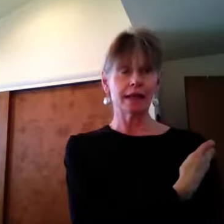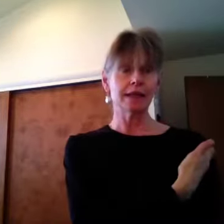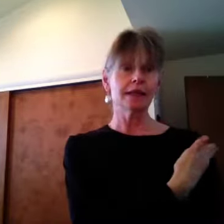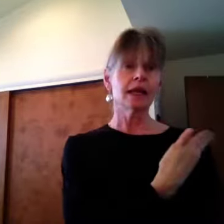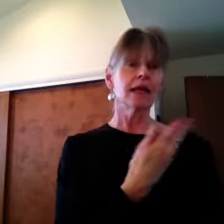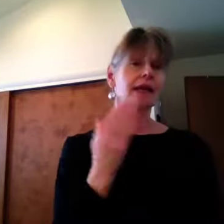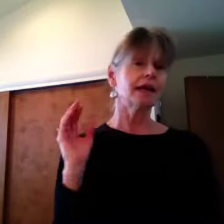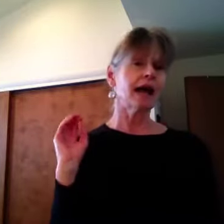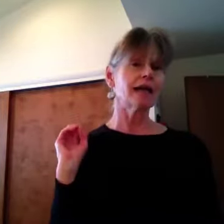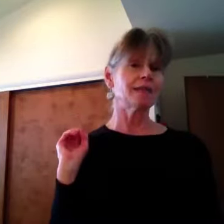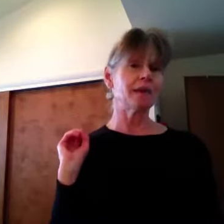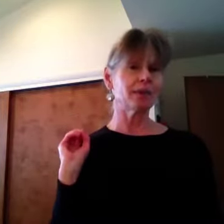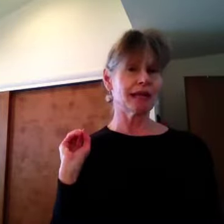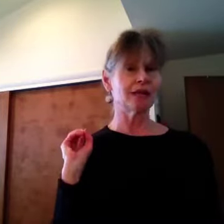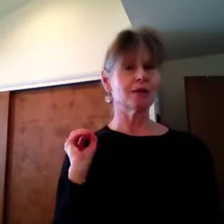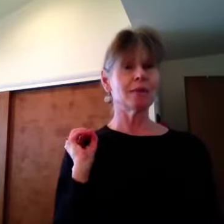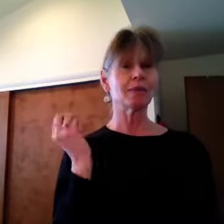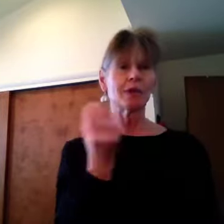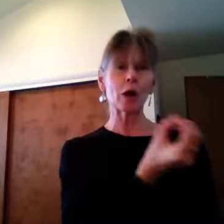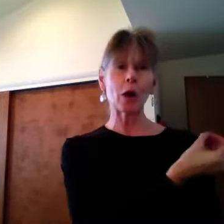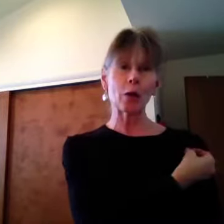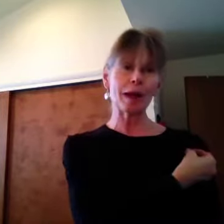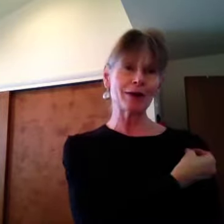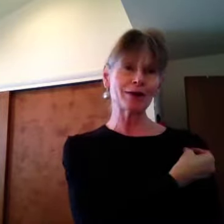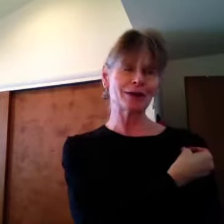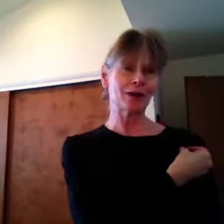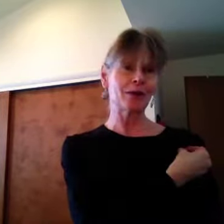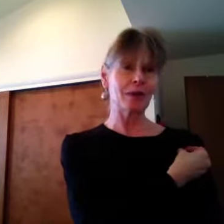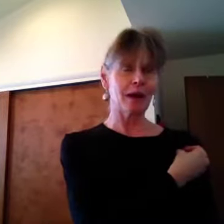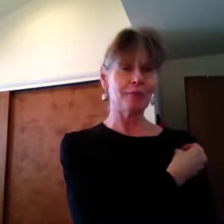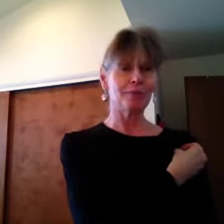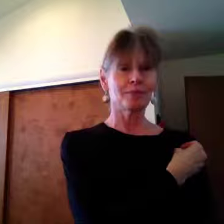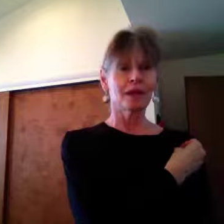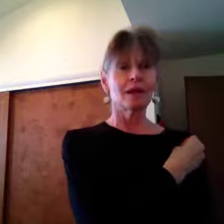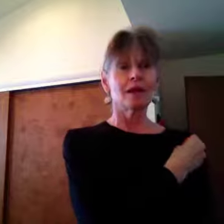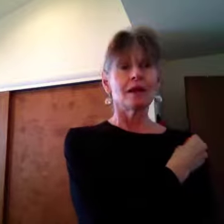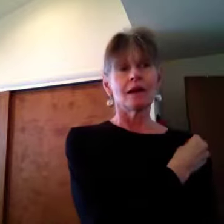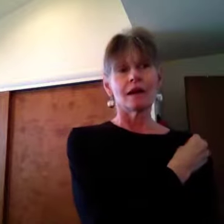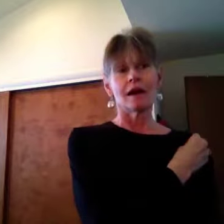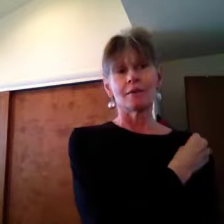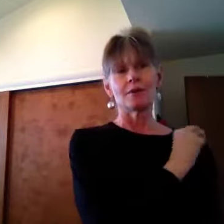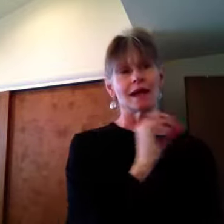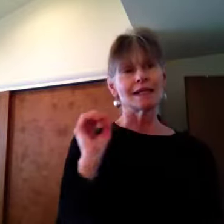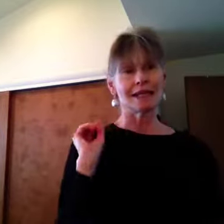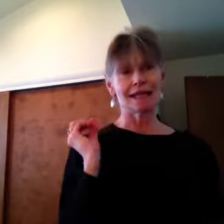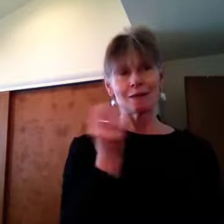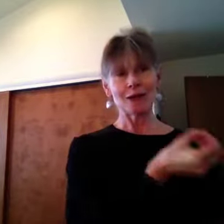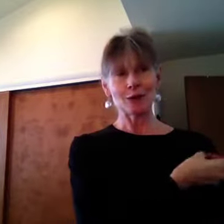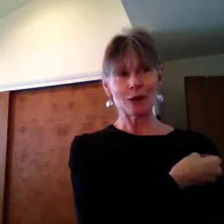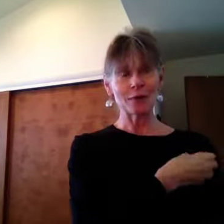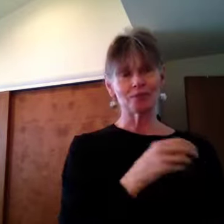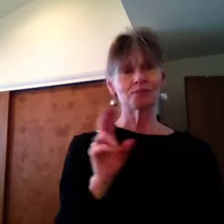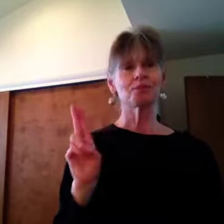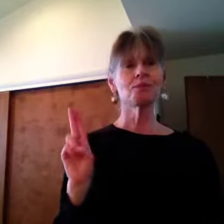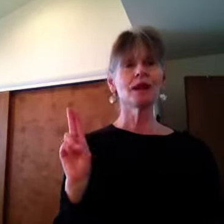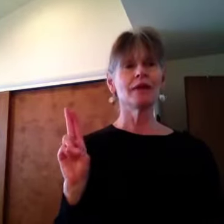hand. In class, people tend to remember the O better, so you might see either one. And